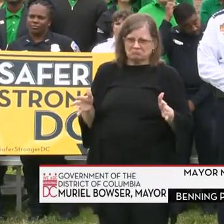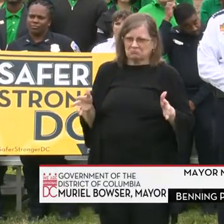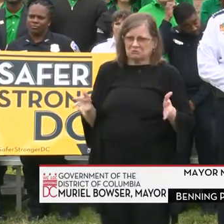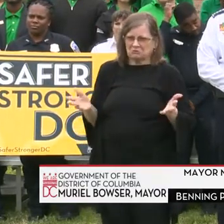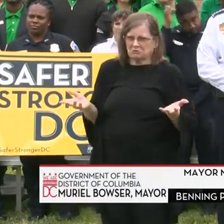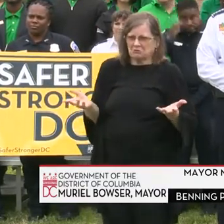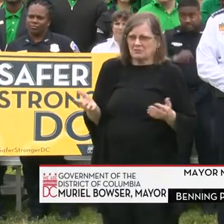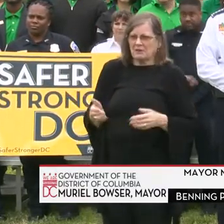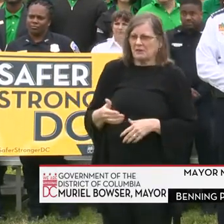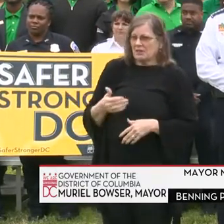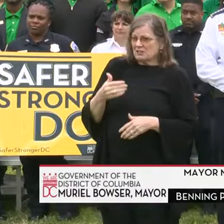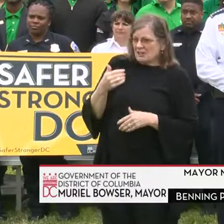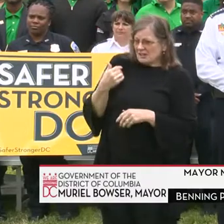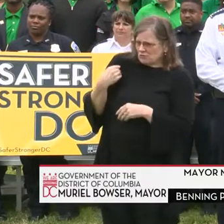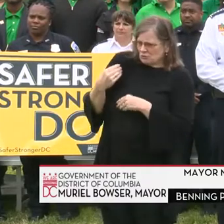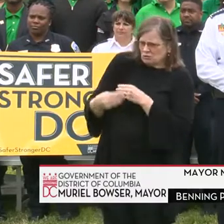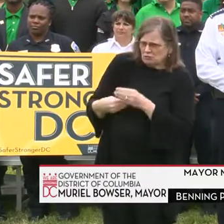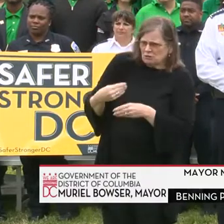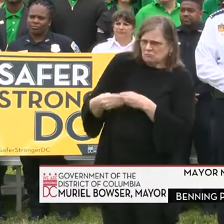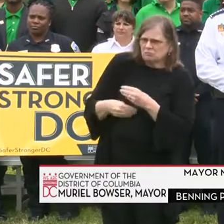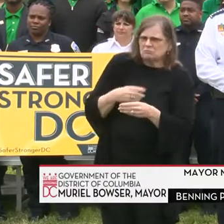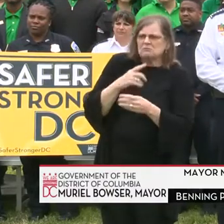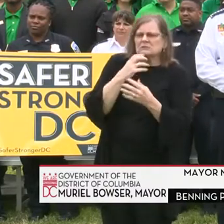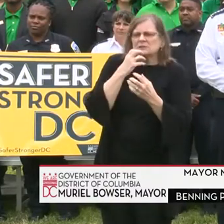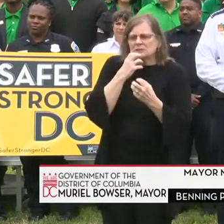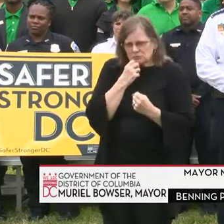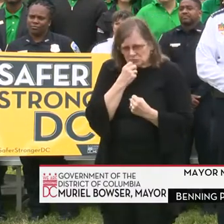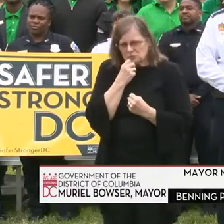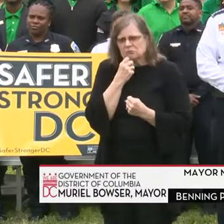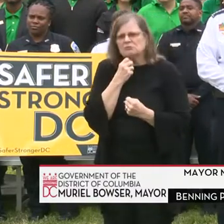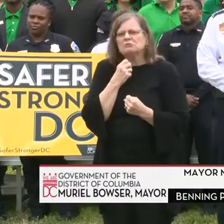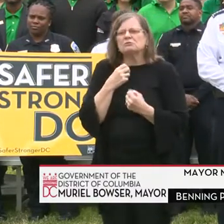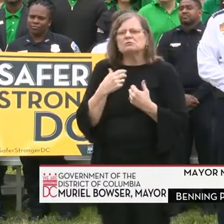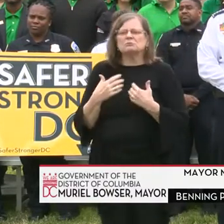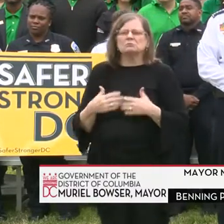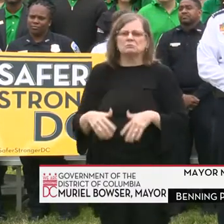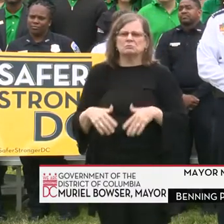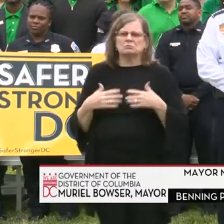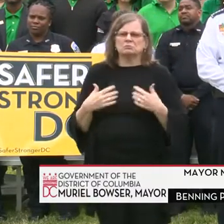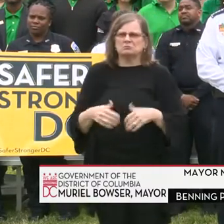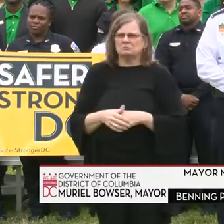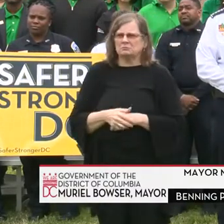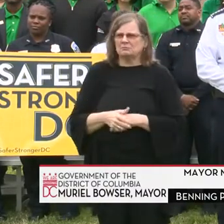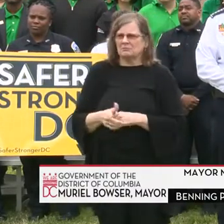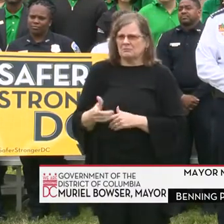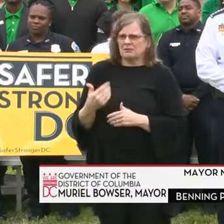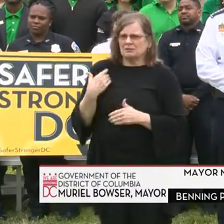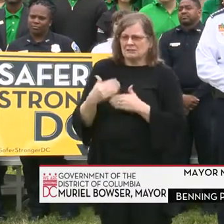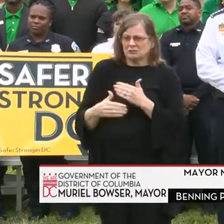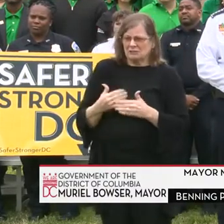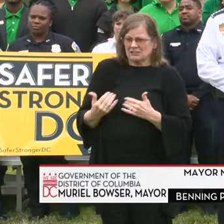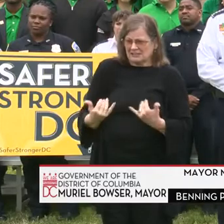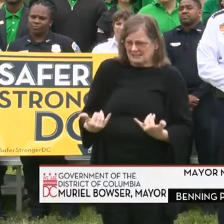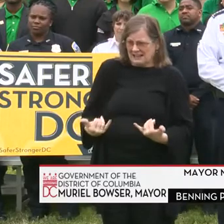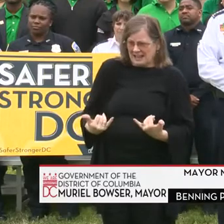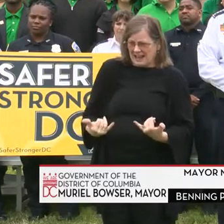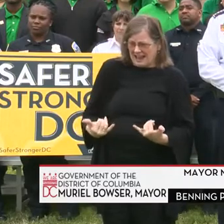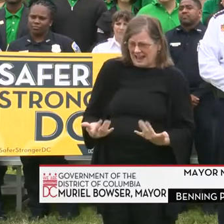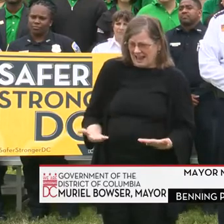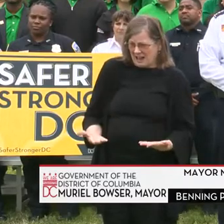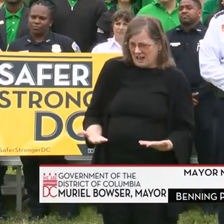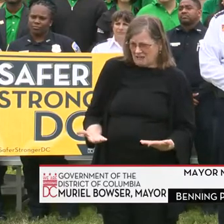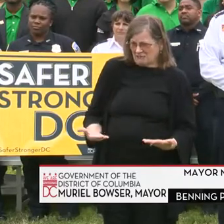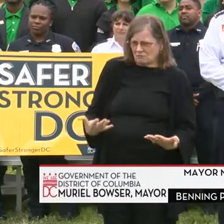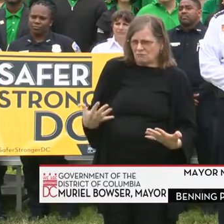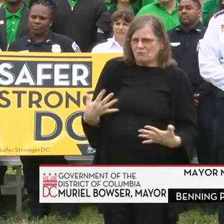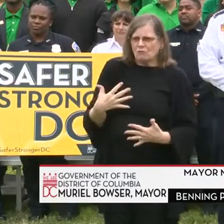generation matters. That's what's important. And the generation here now are afraid of the